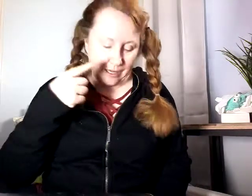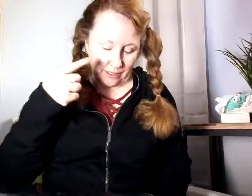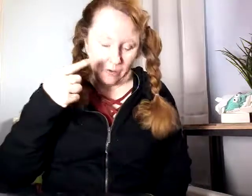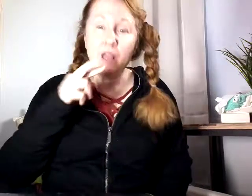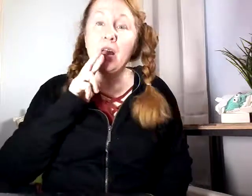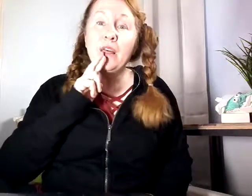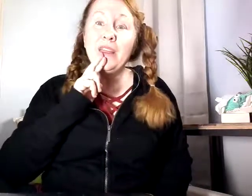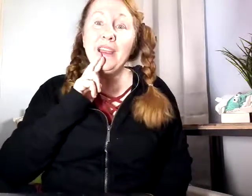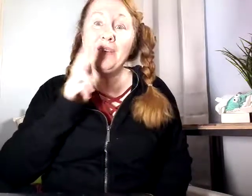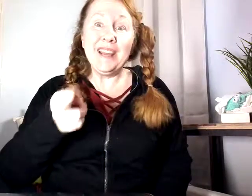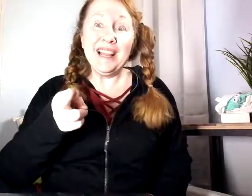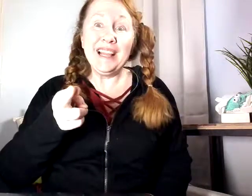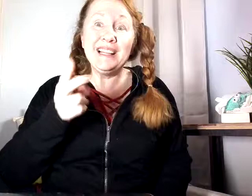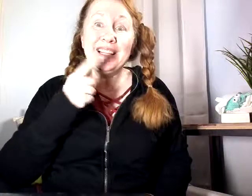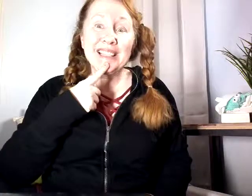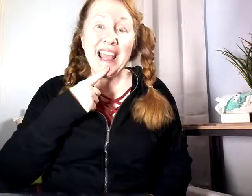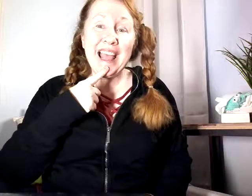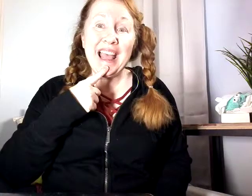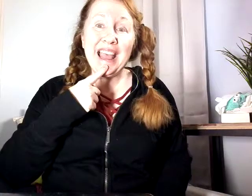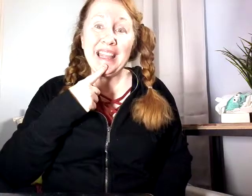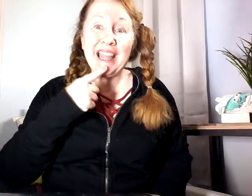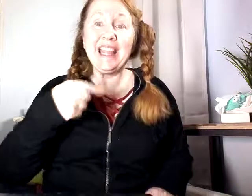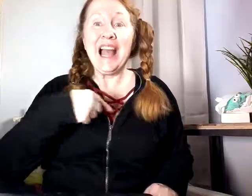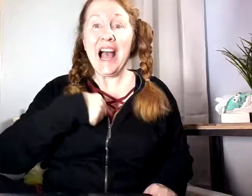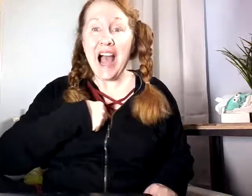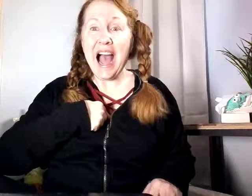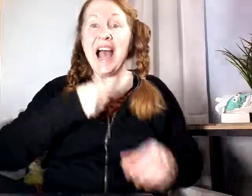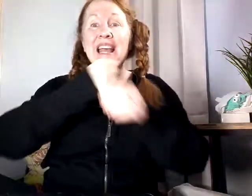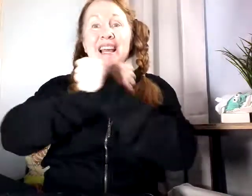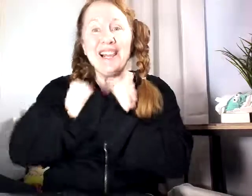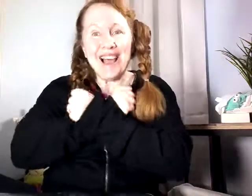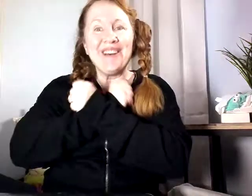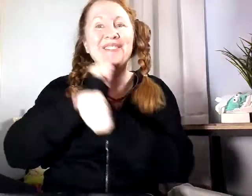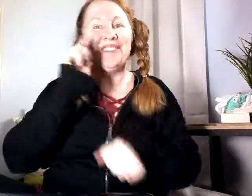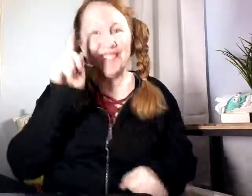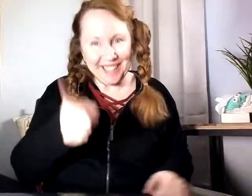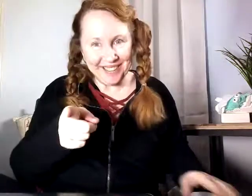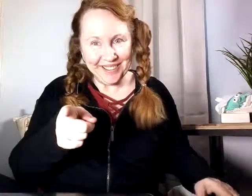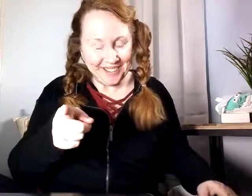so they're really saying, I love you.